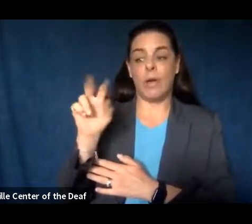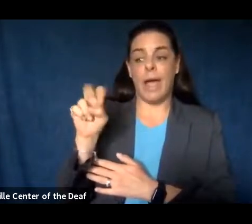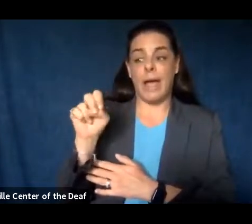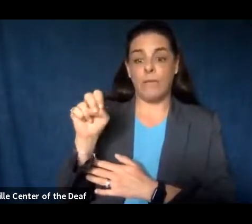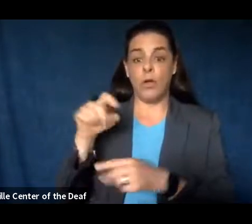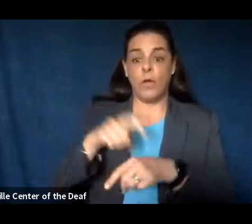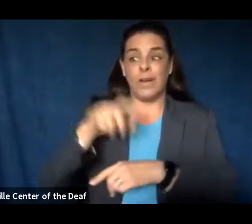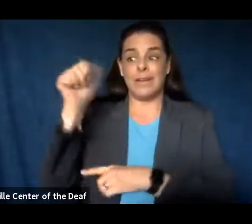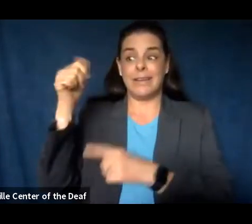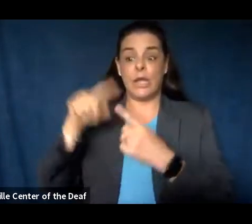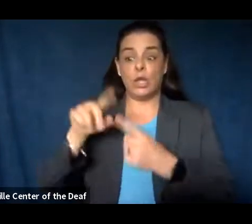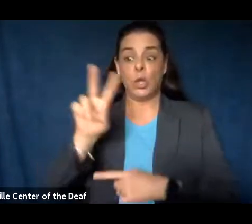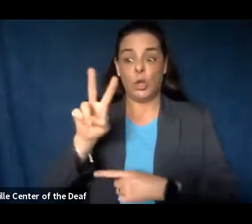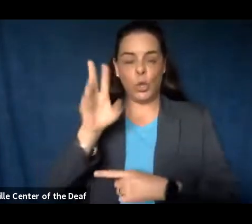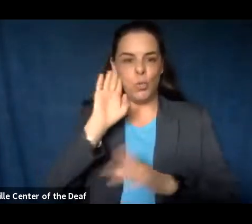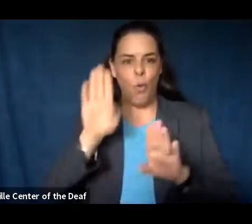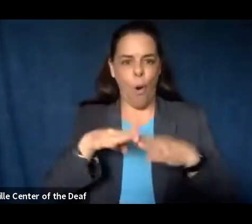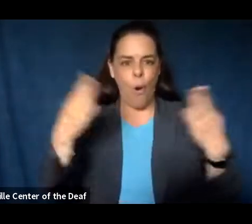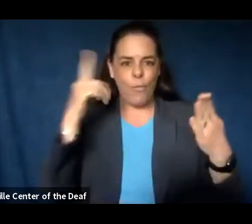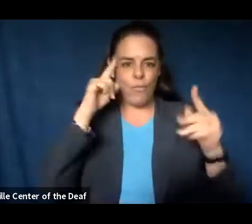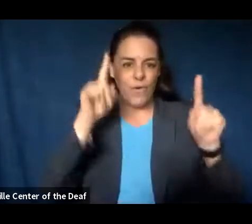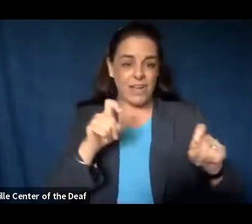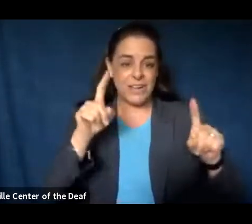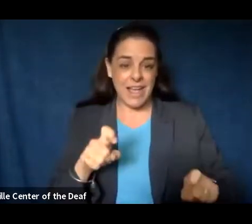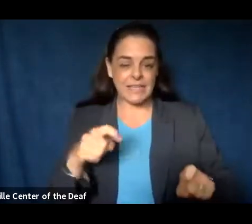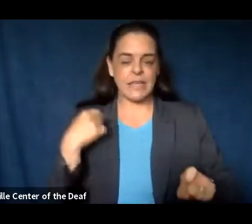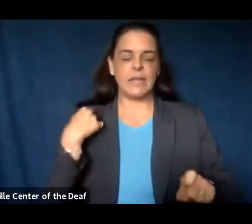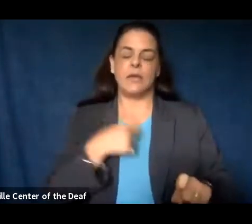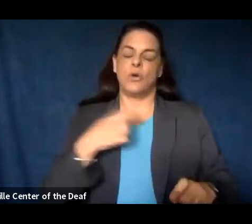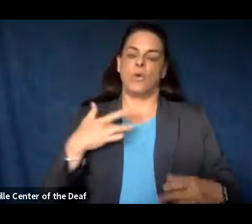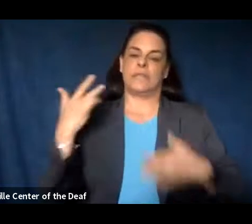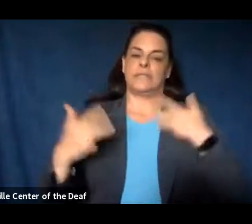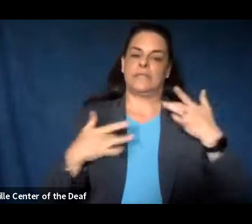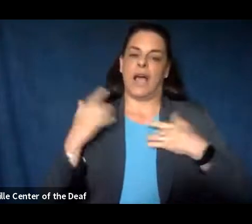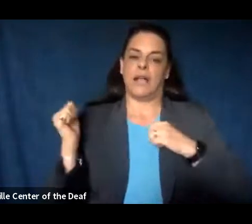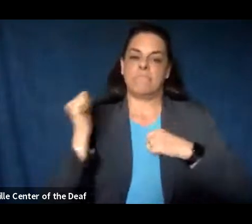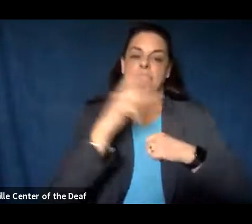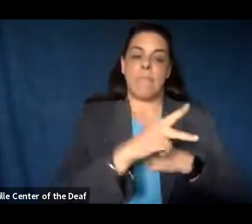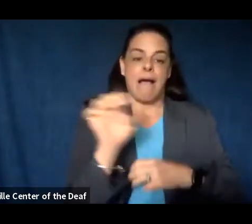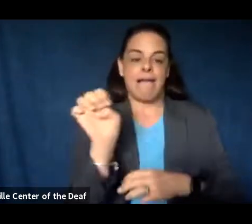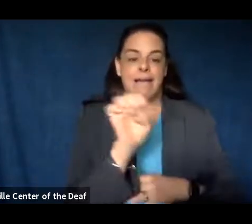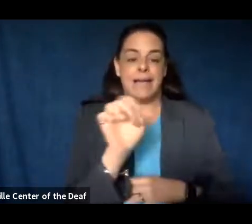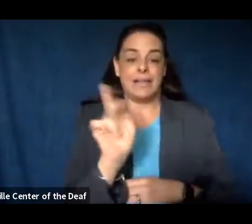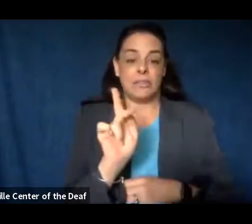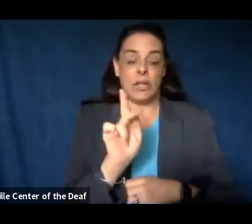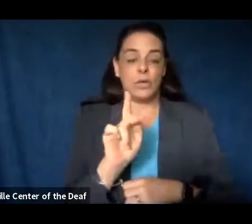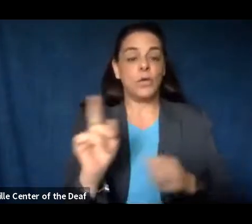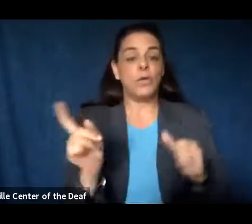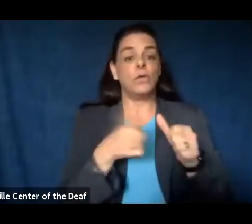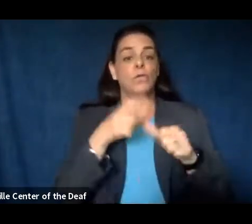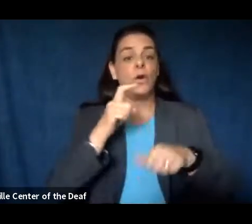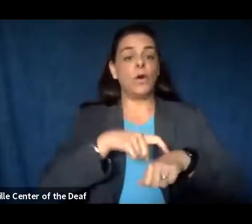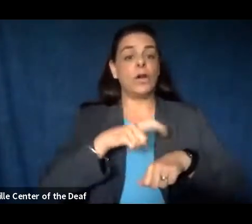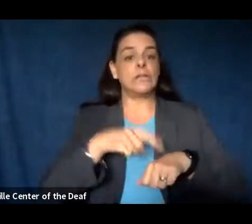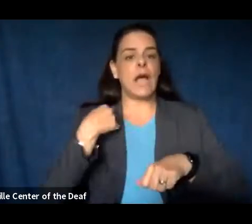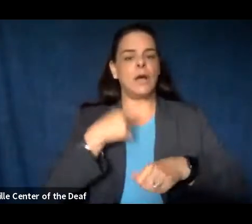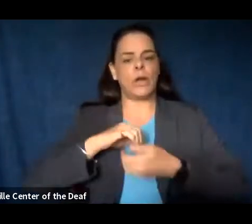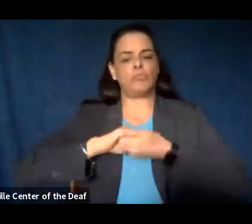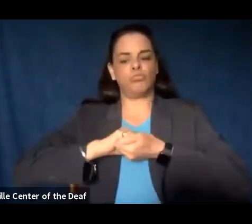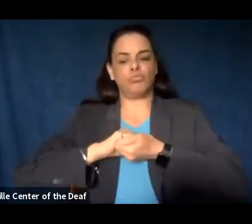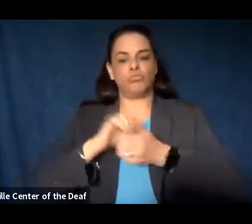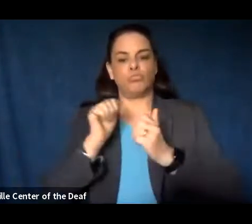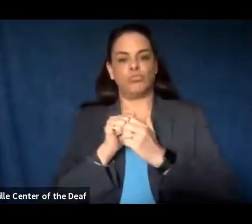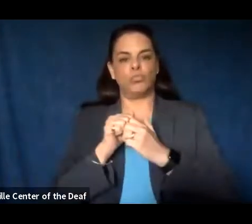p.m. We're excited to be going back to East Knoxville, as our first event was in partnership with Kroger at